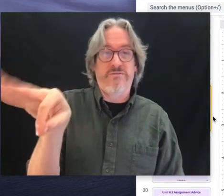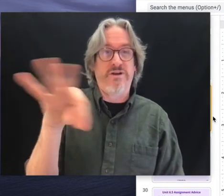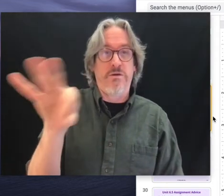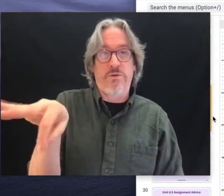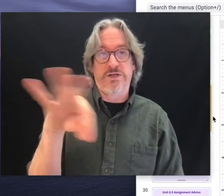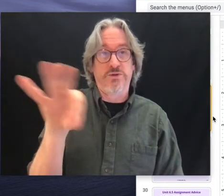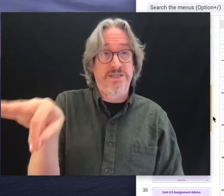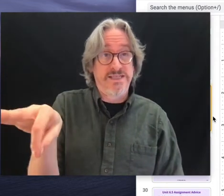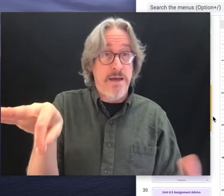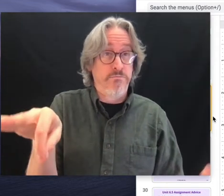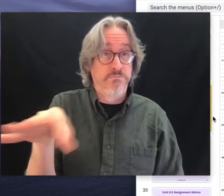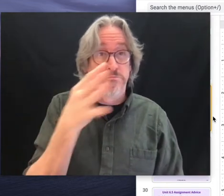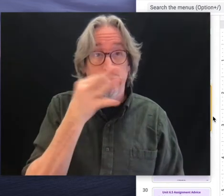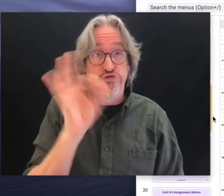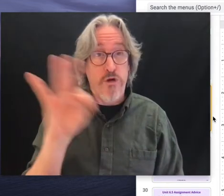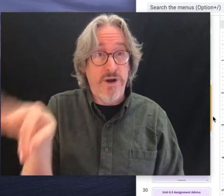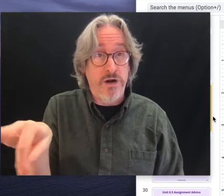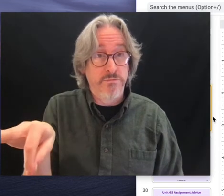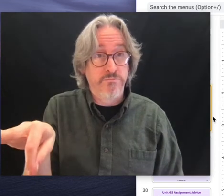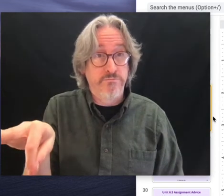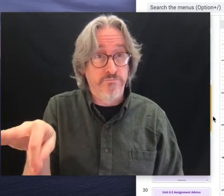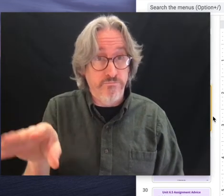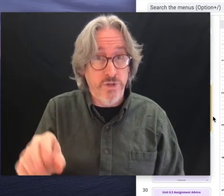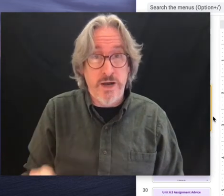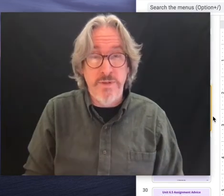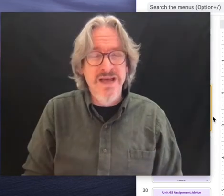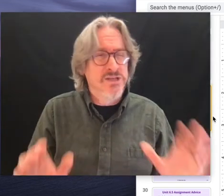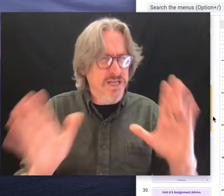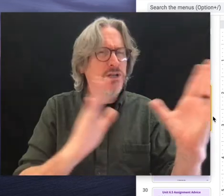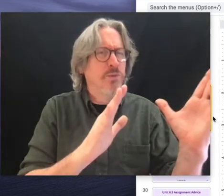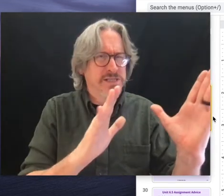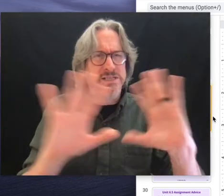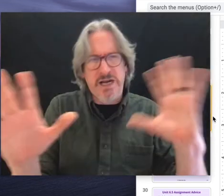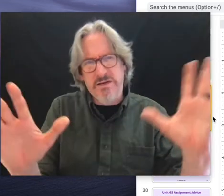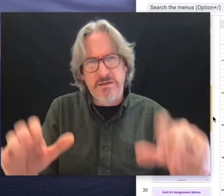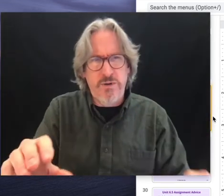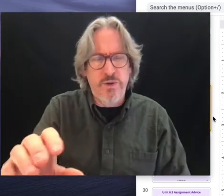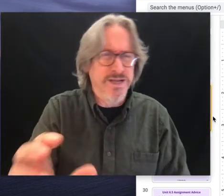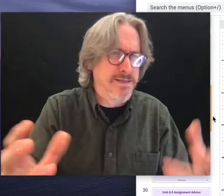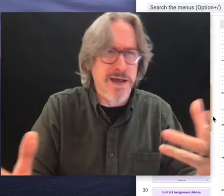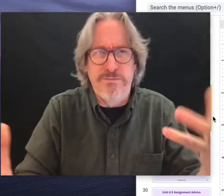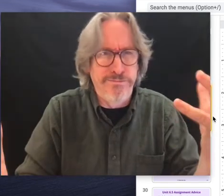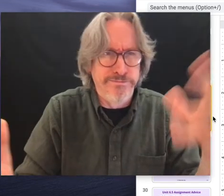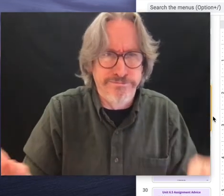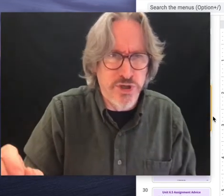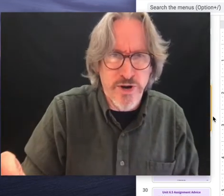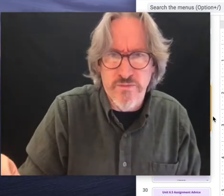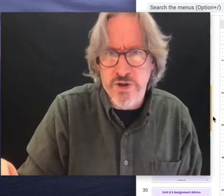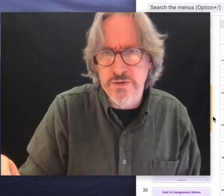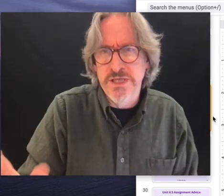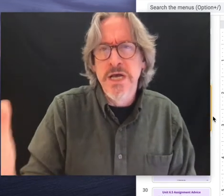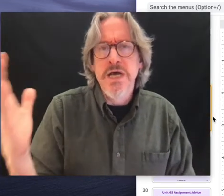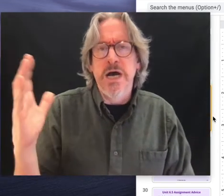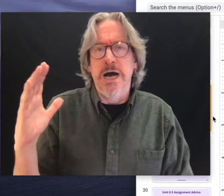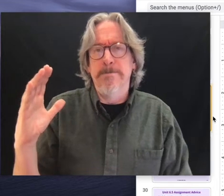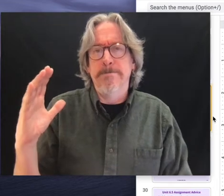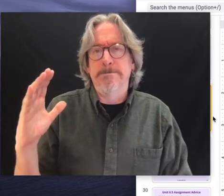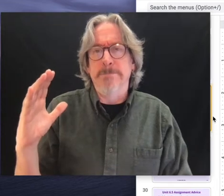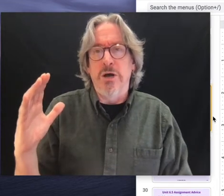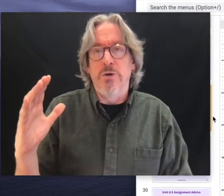try to figure out what to do with the stem. Strawberry. Okay. So take a look at what's the sign. I don't want to waste time going over those.